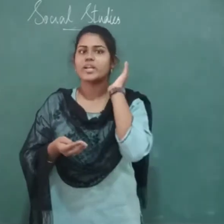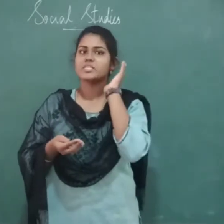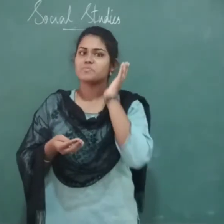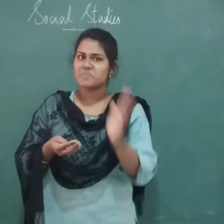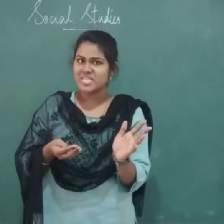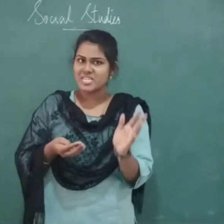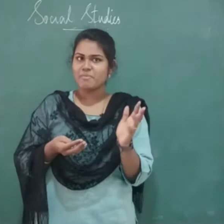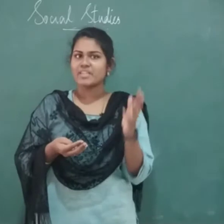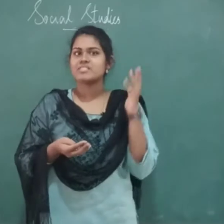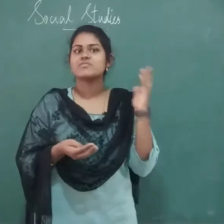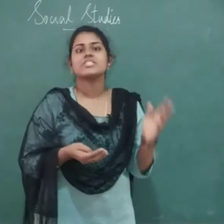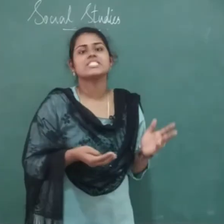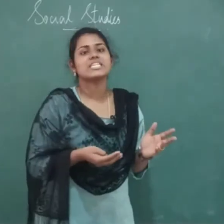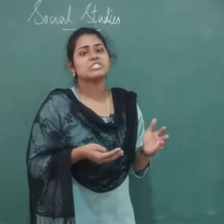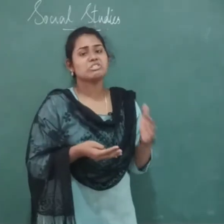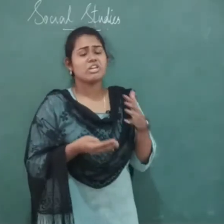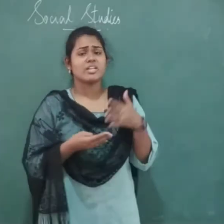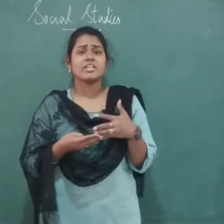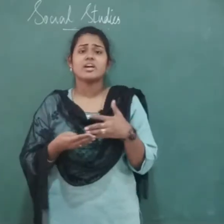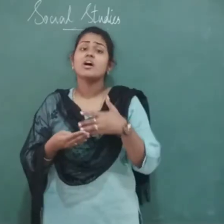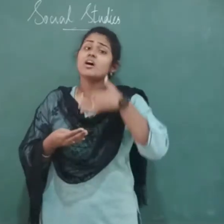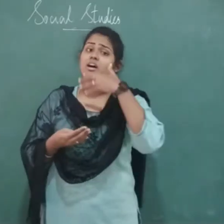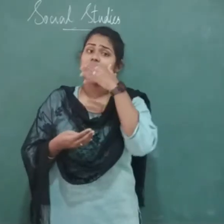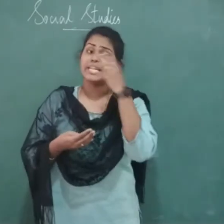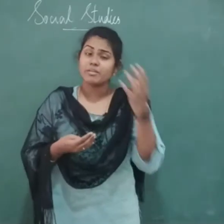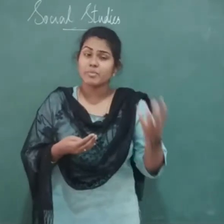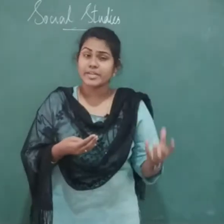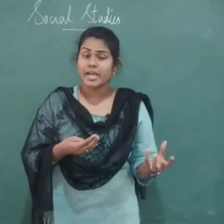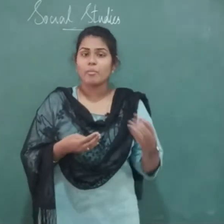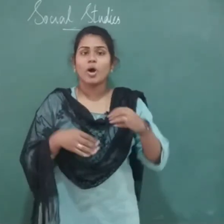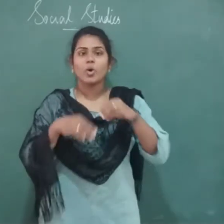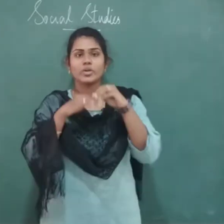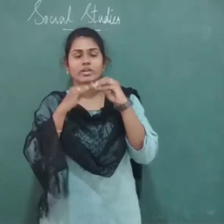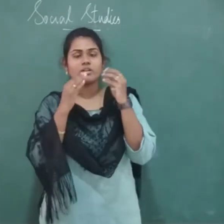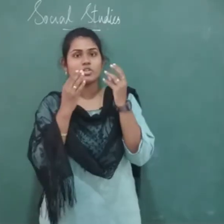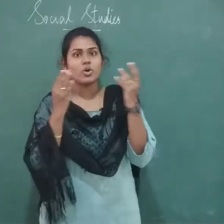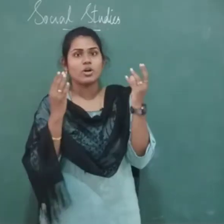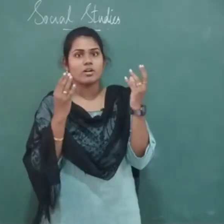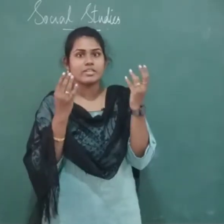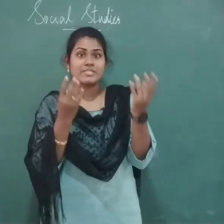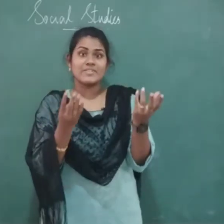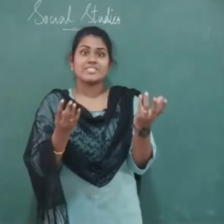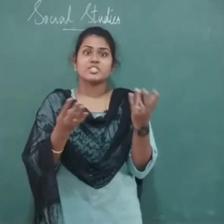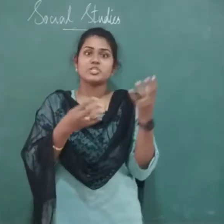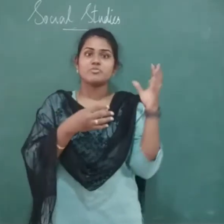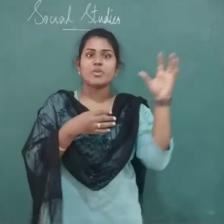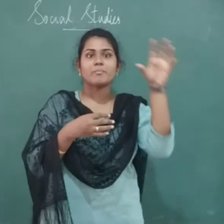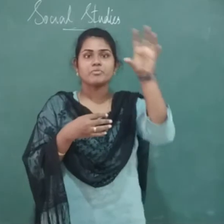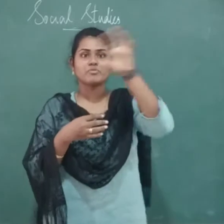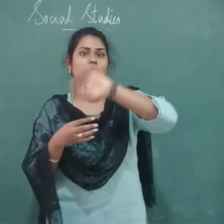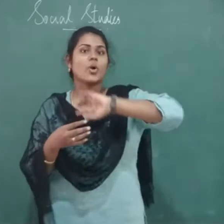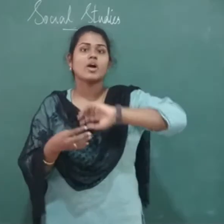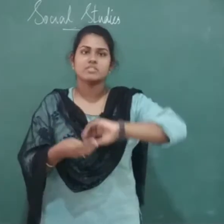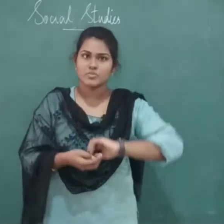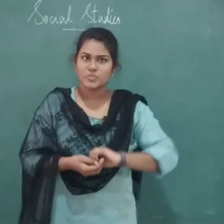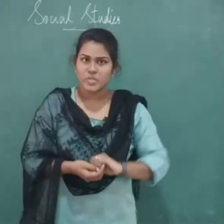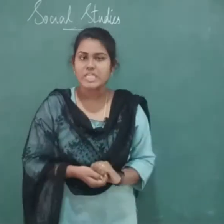is mean by civilization and a little bit about civilization from throughout the